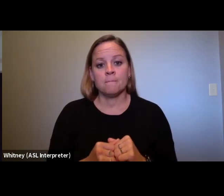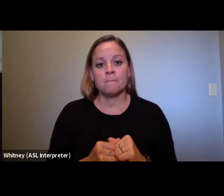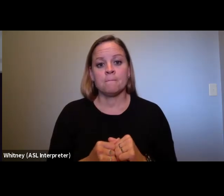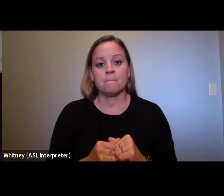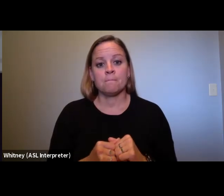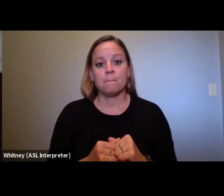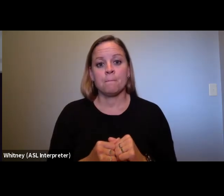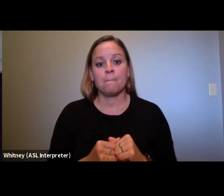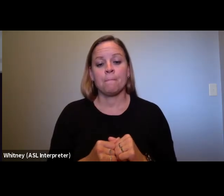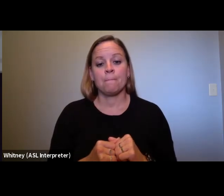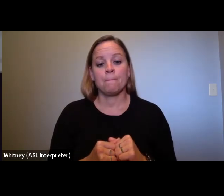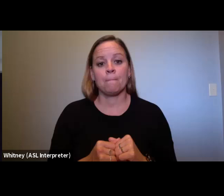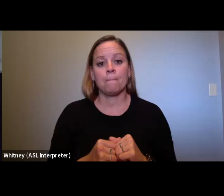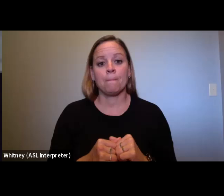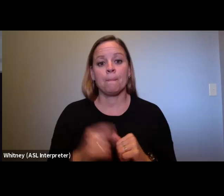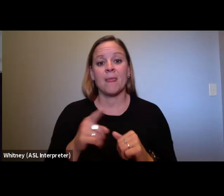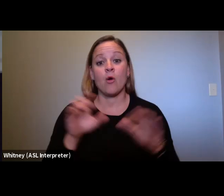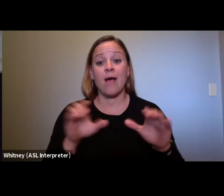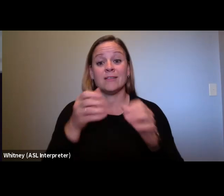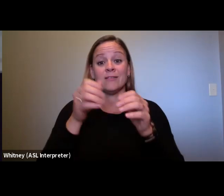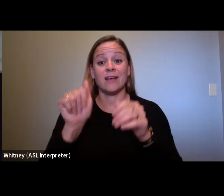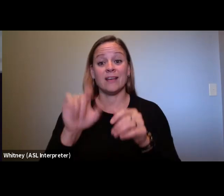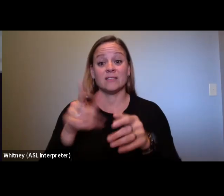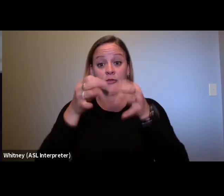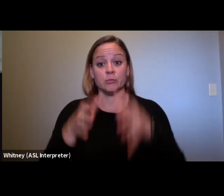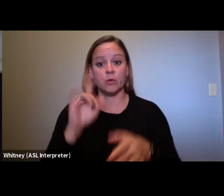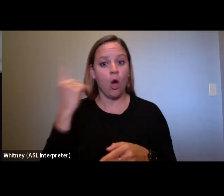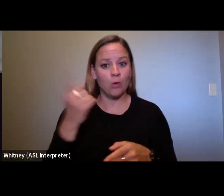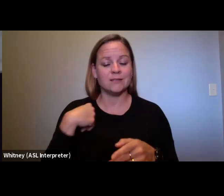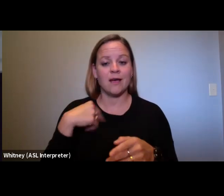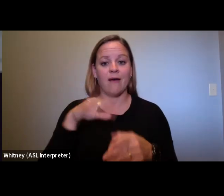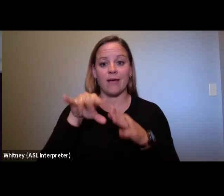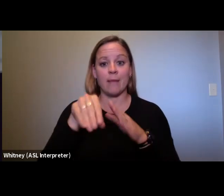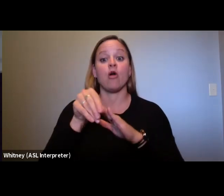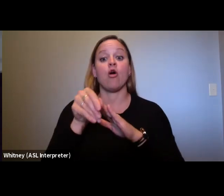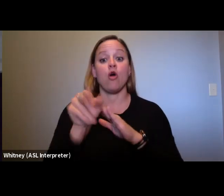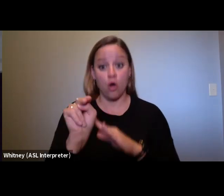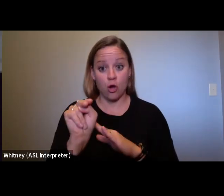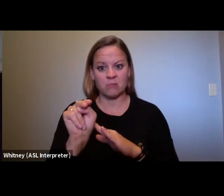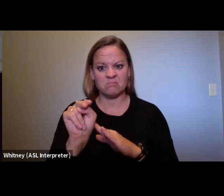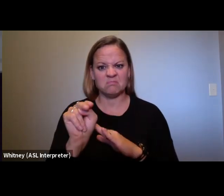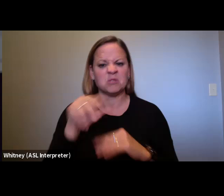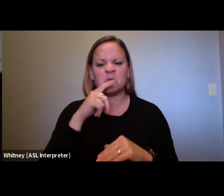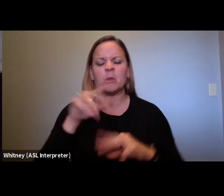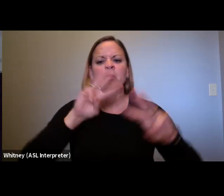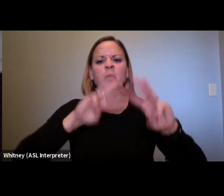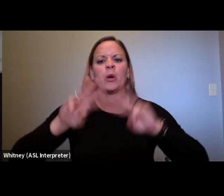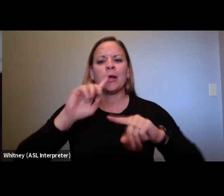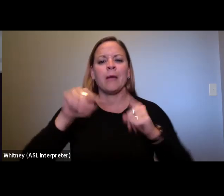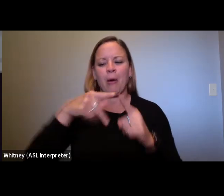And our active ASL interpreter will always have their camera on. You shouldn't have to worry about